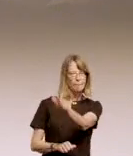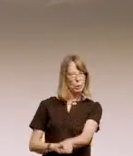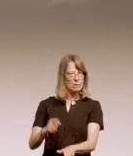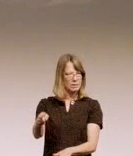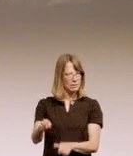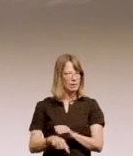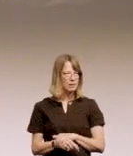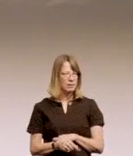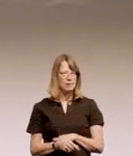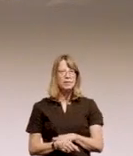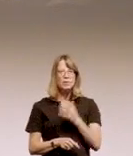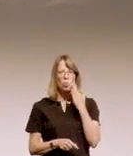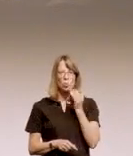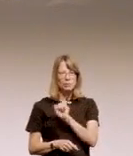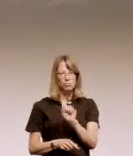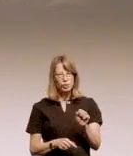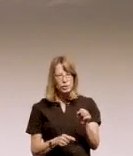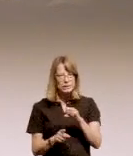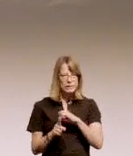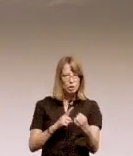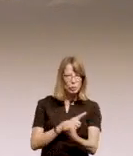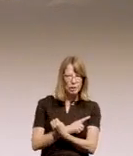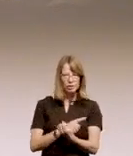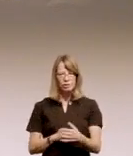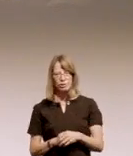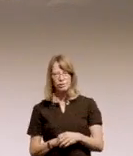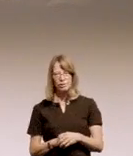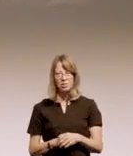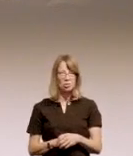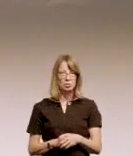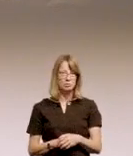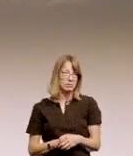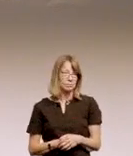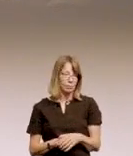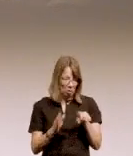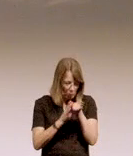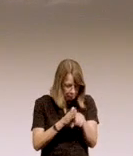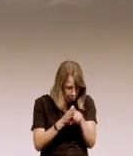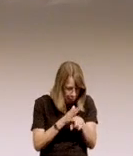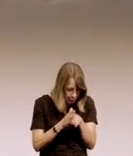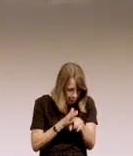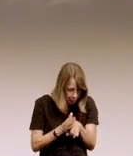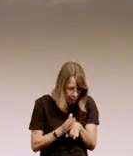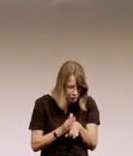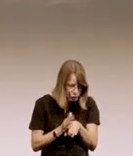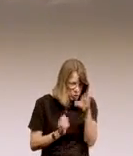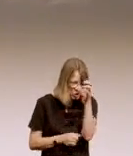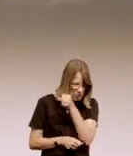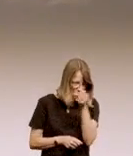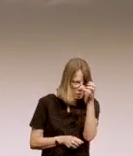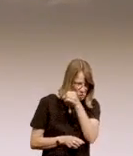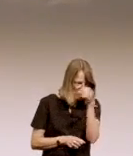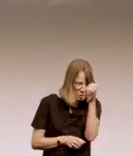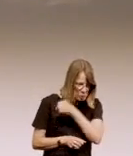into a situation and you've got no one to talk to, you do make some assumptions and you typically start to work backwards and validate those assumptions later down the